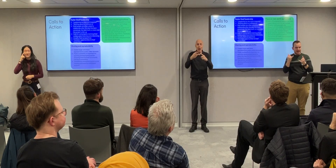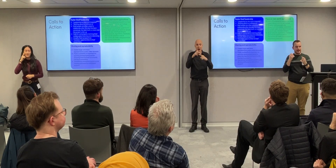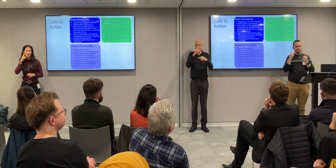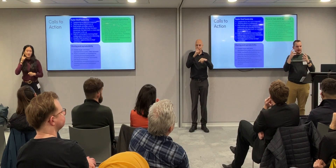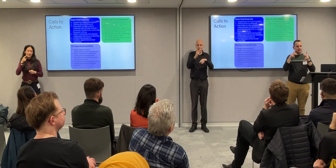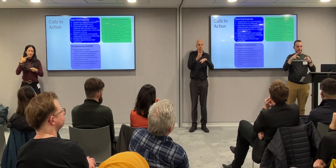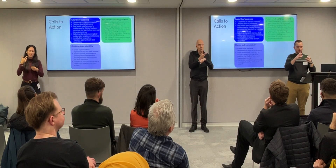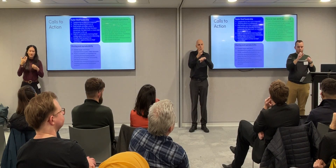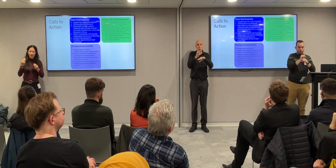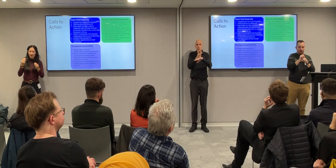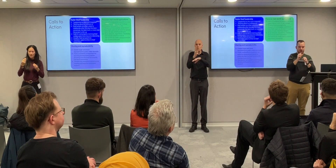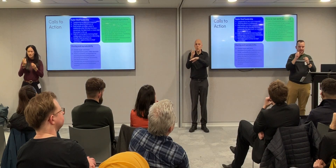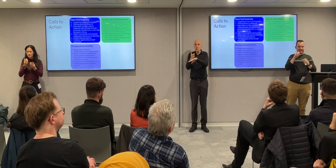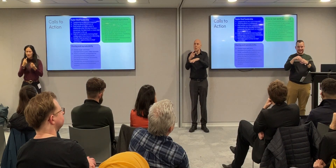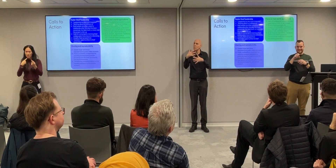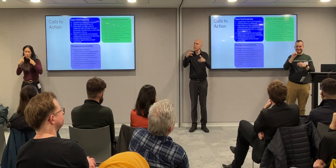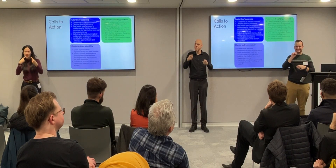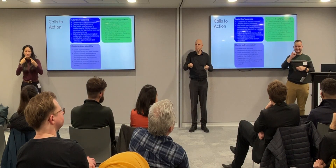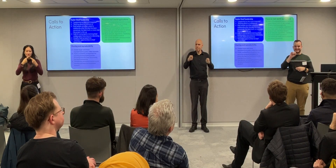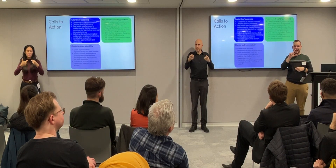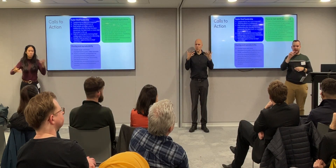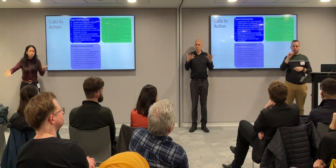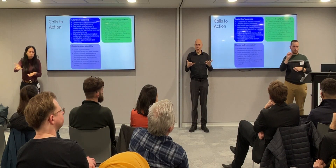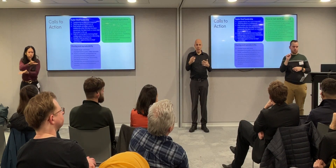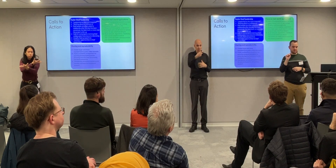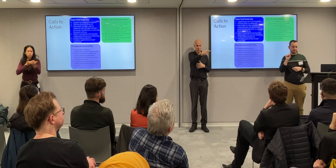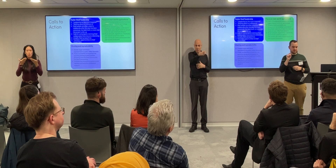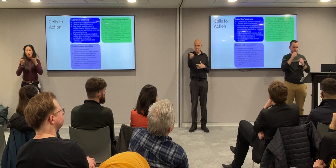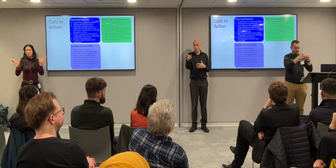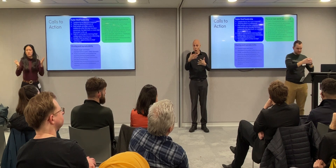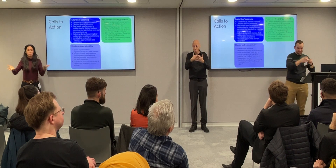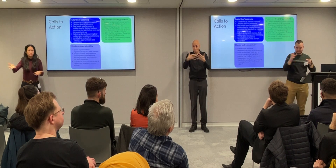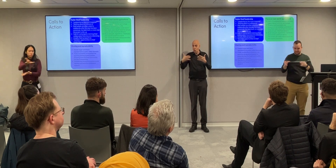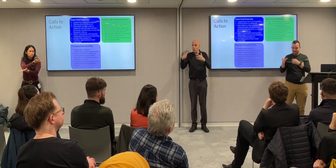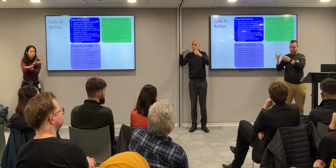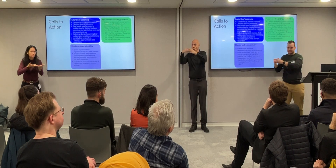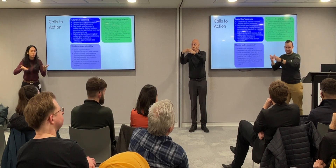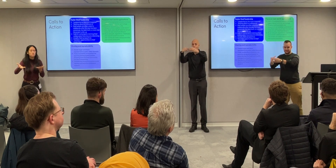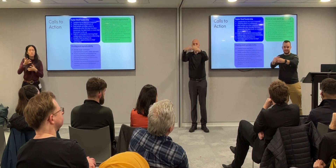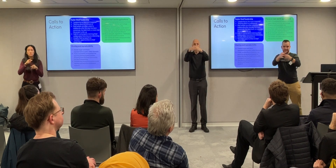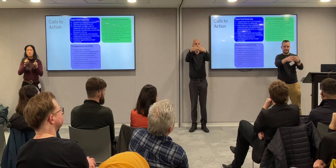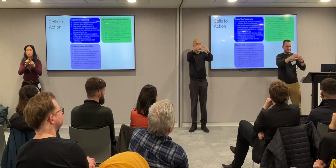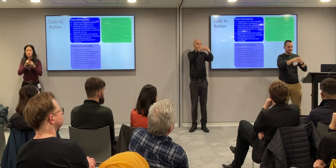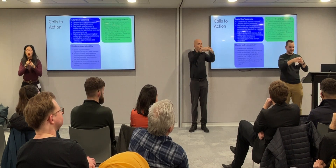We have seen this brought up today, but there's a lot of people who are working in silos.